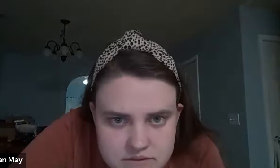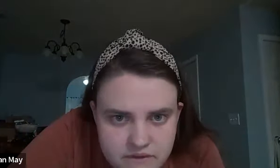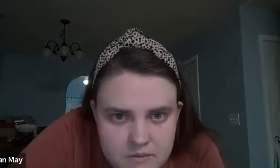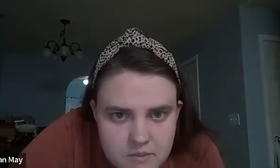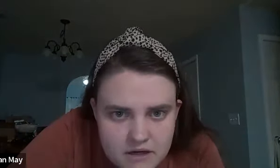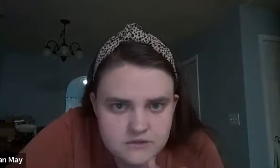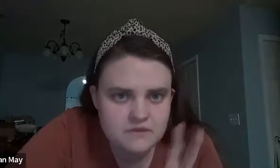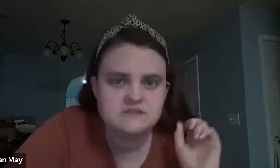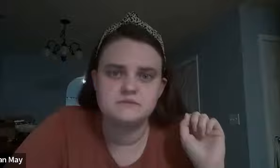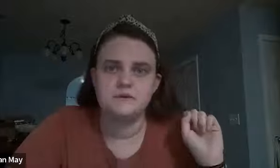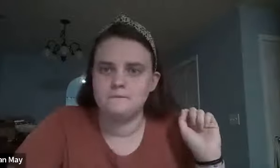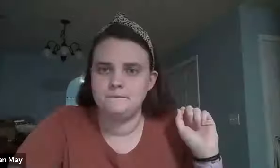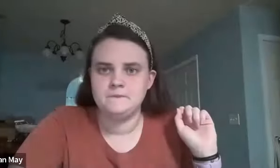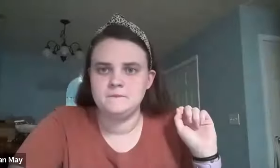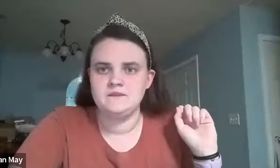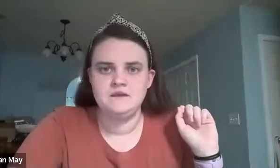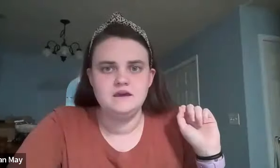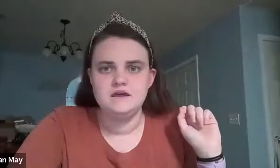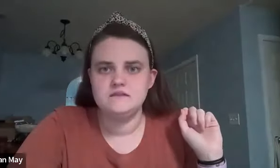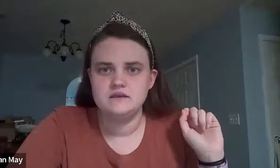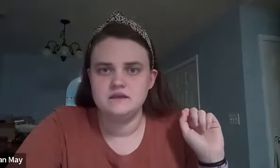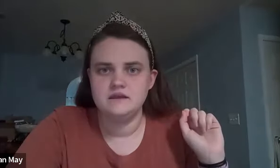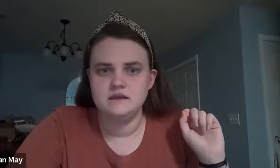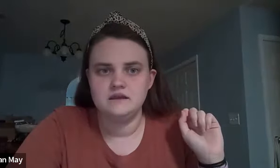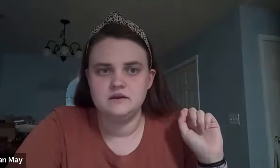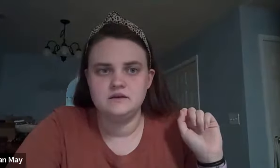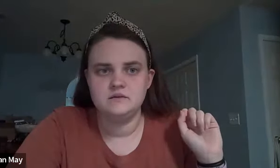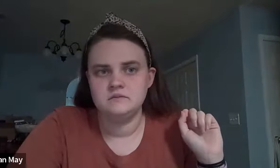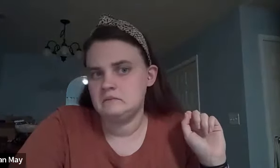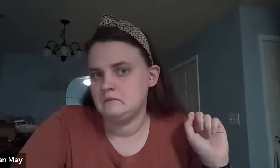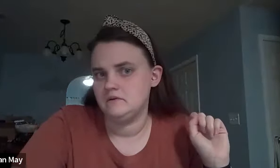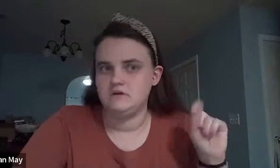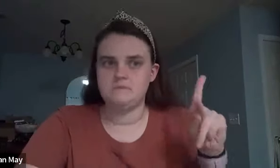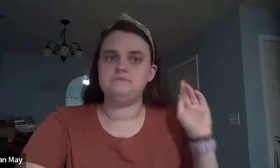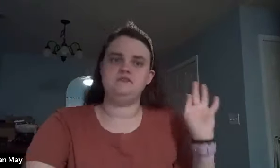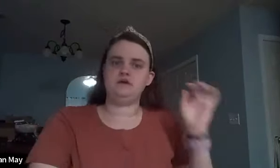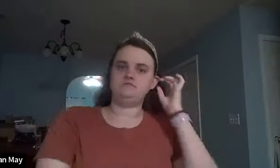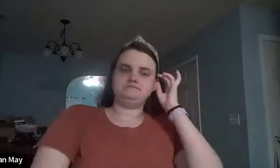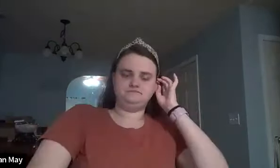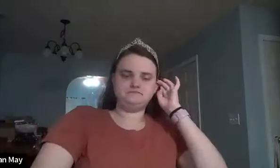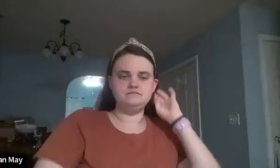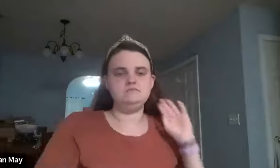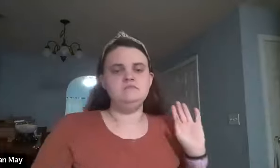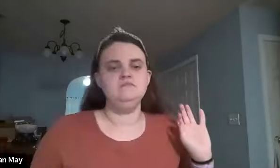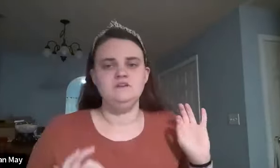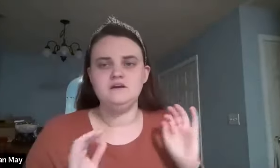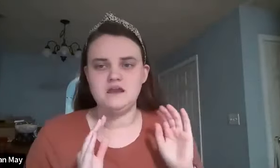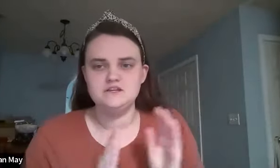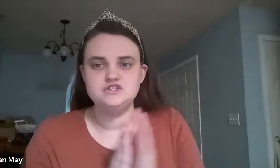If I can remember how to do this. There we go. And then, okay, there we go. Okay,